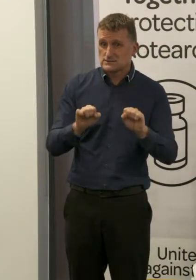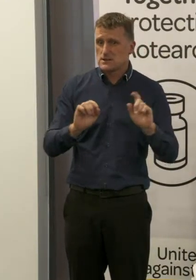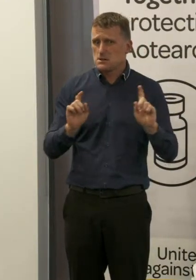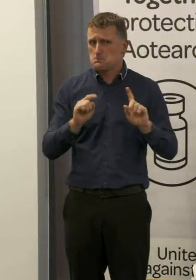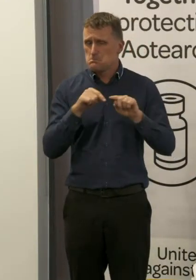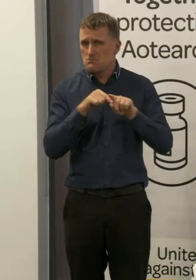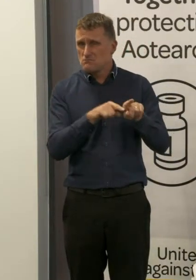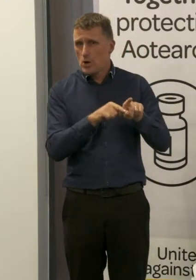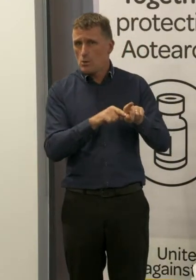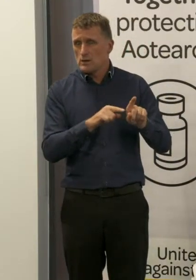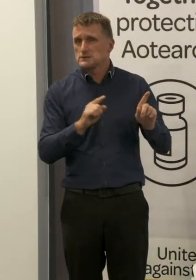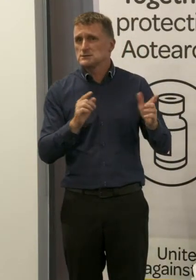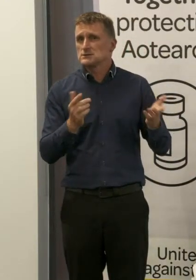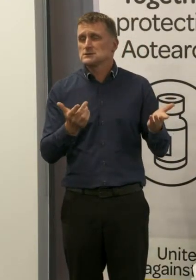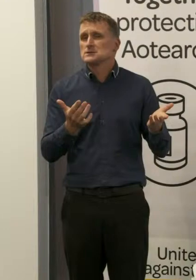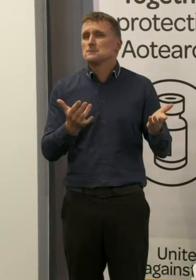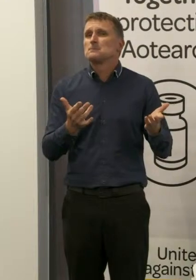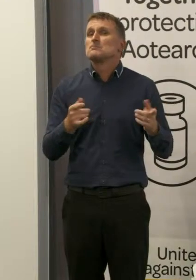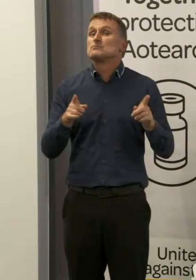our